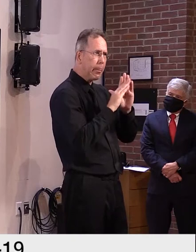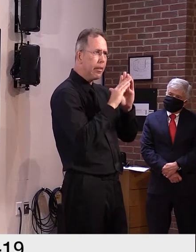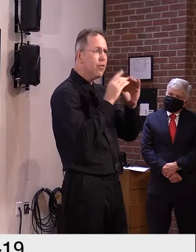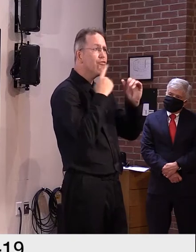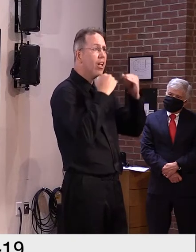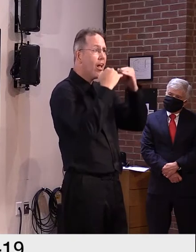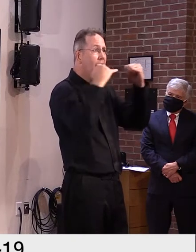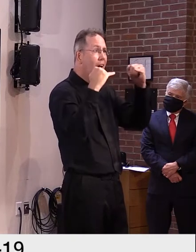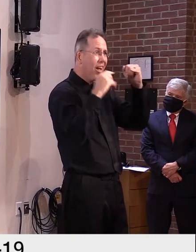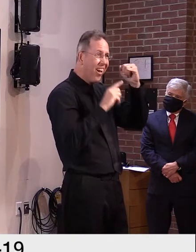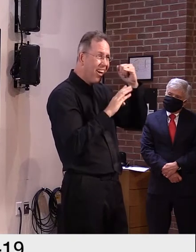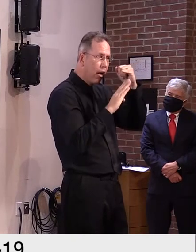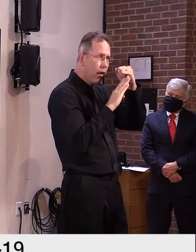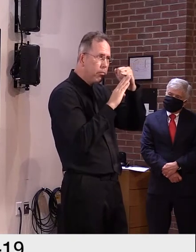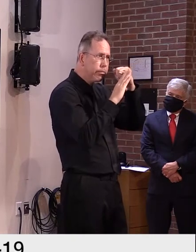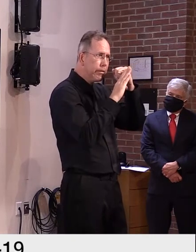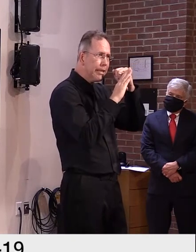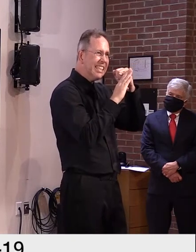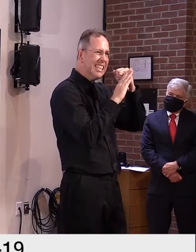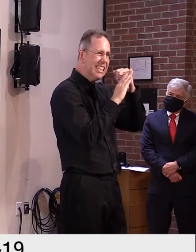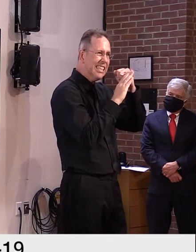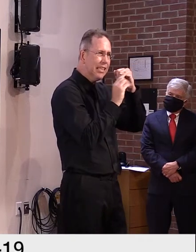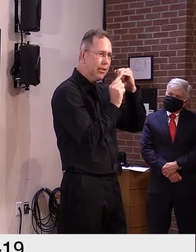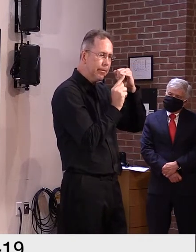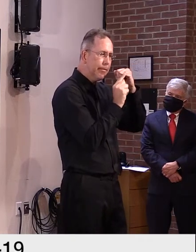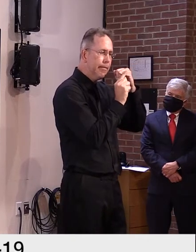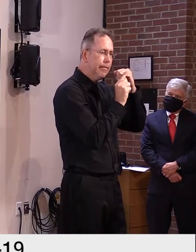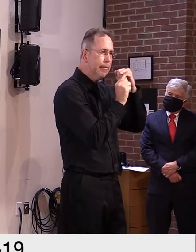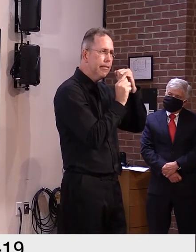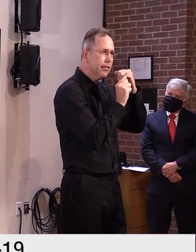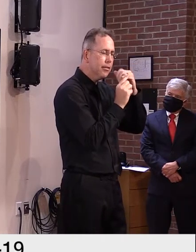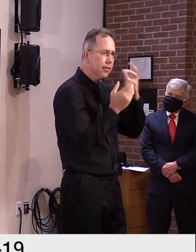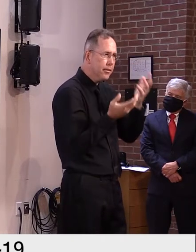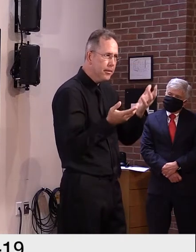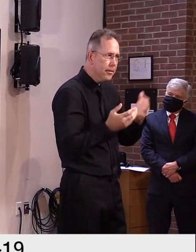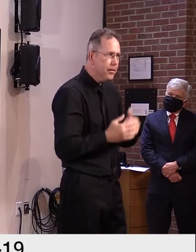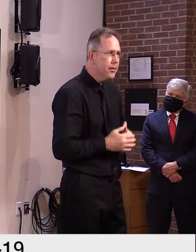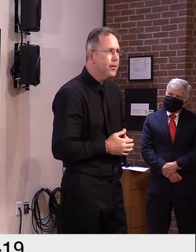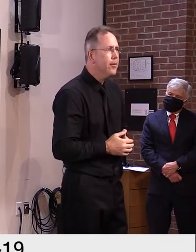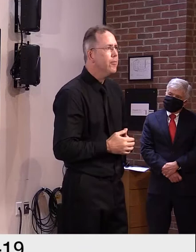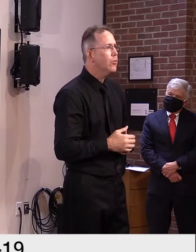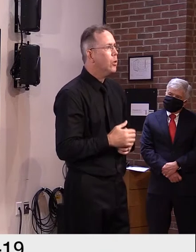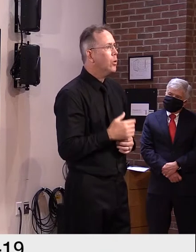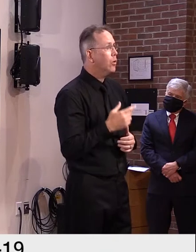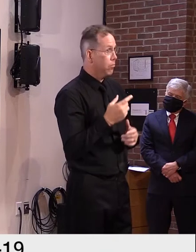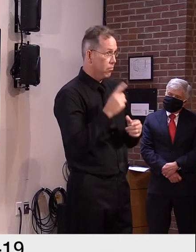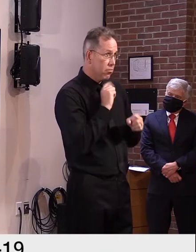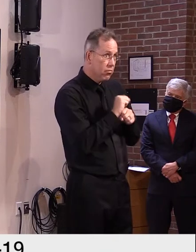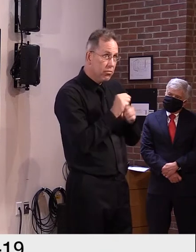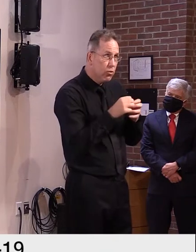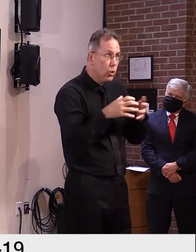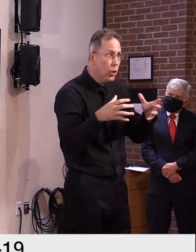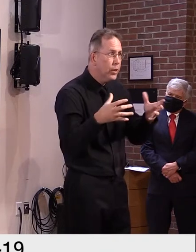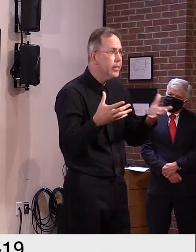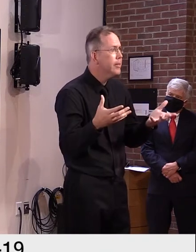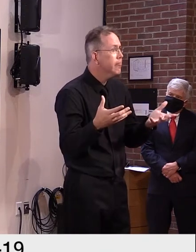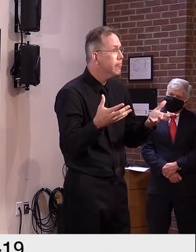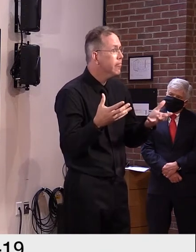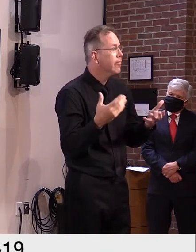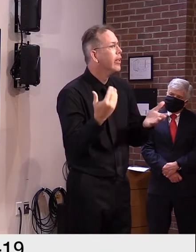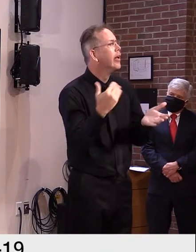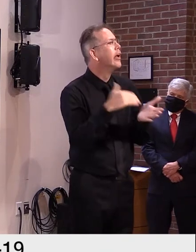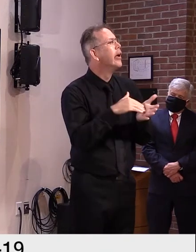it feels like that we're, you know, there's some growth there. But again, as compared to other